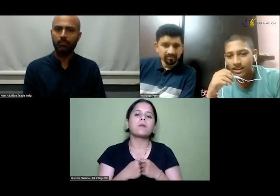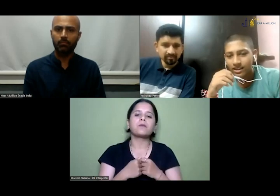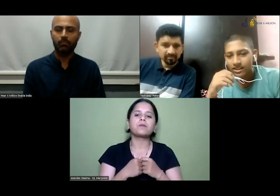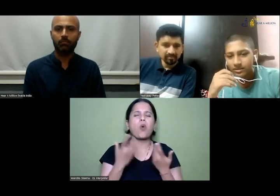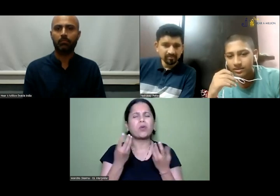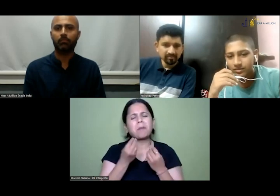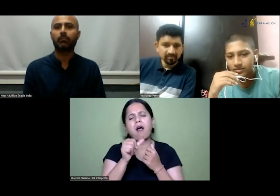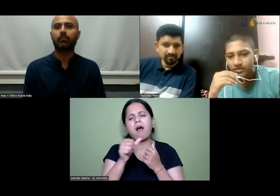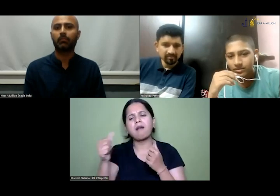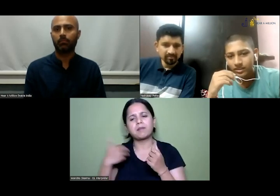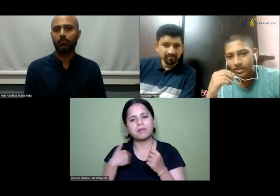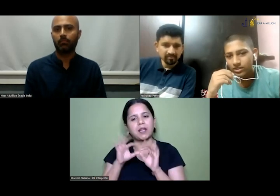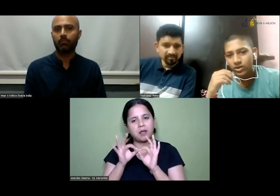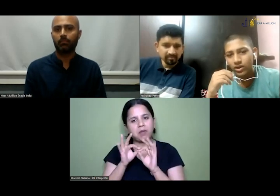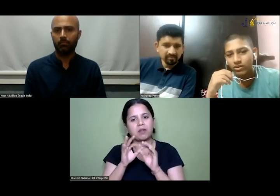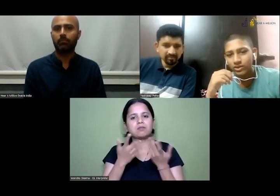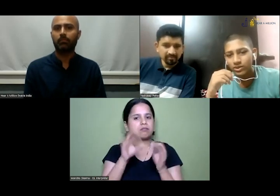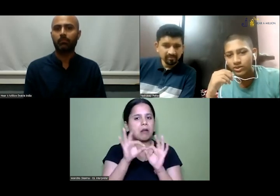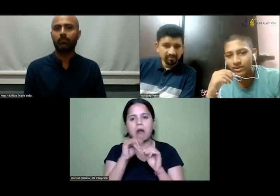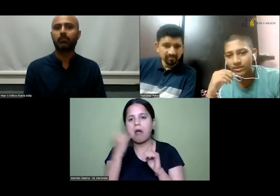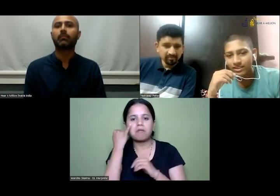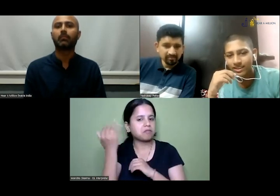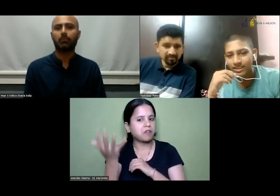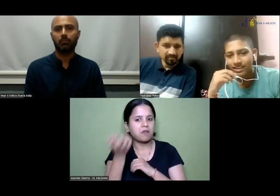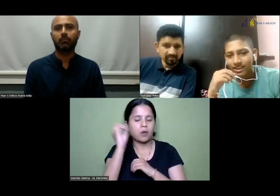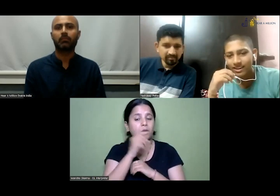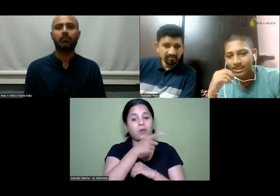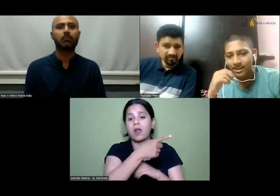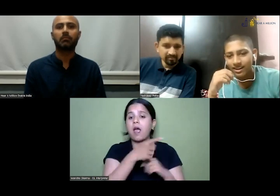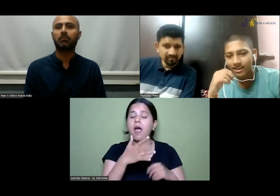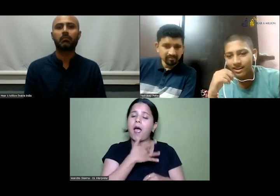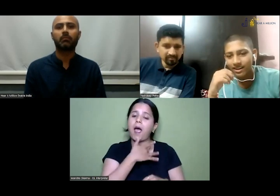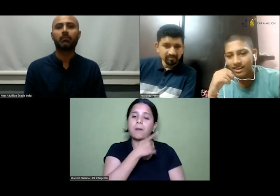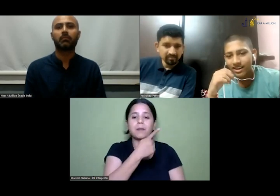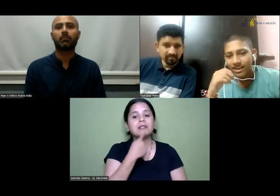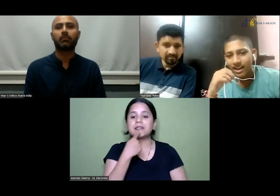things like that. She always used to say one thing that